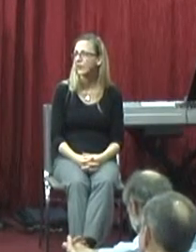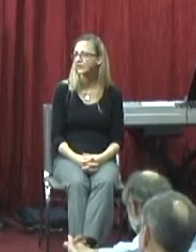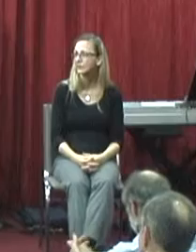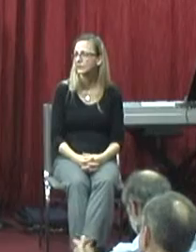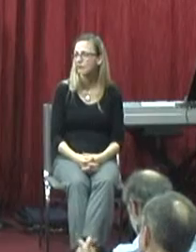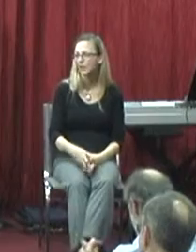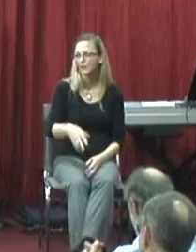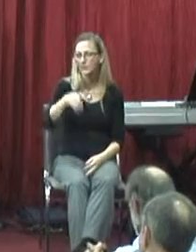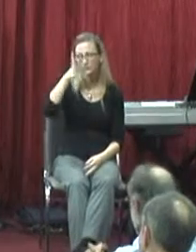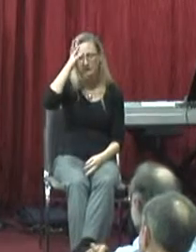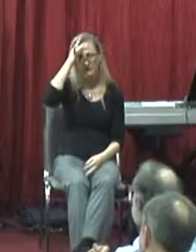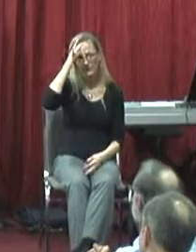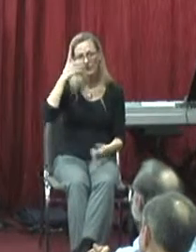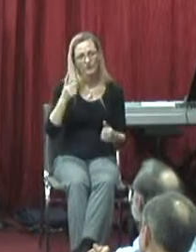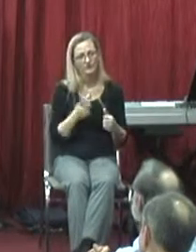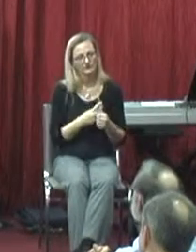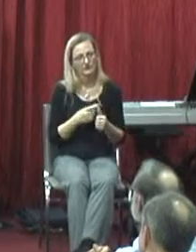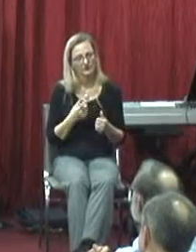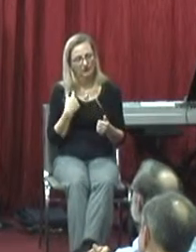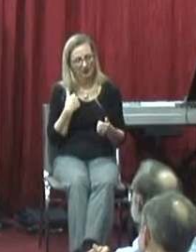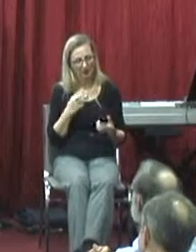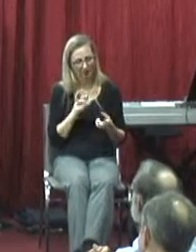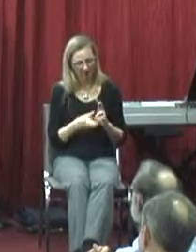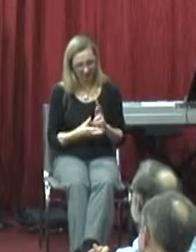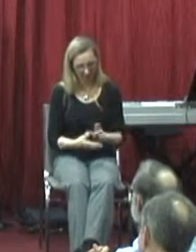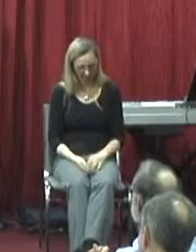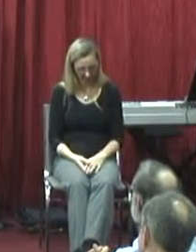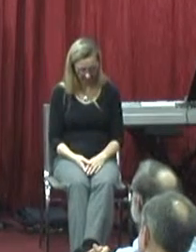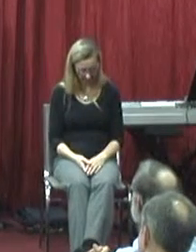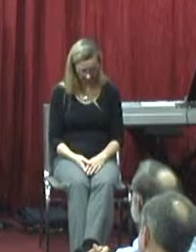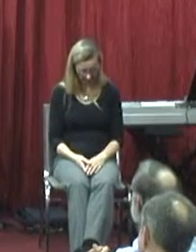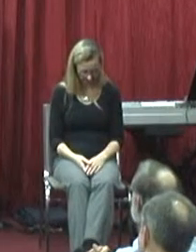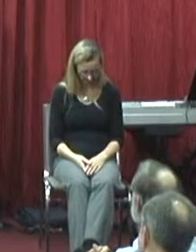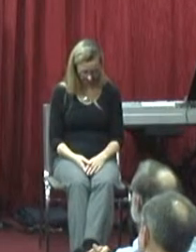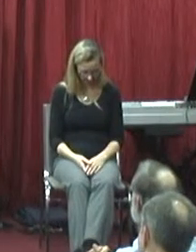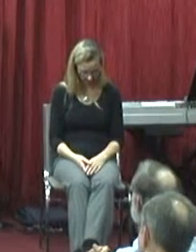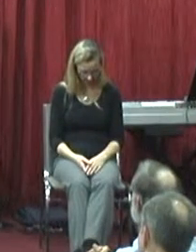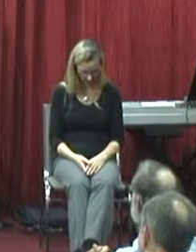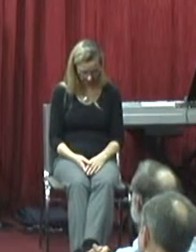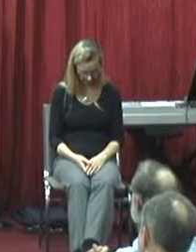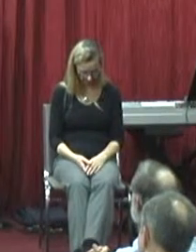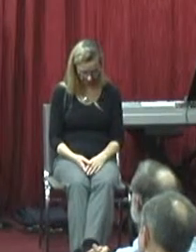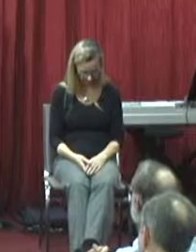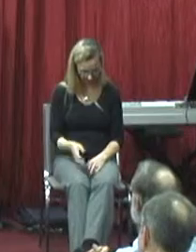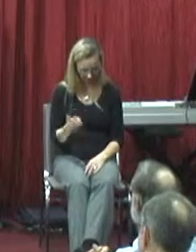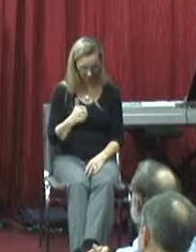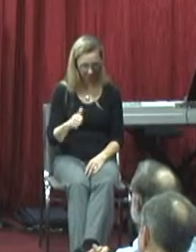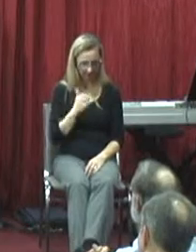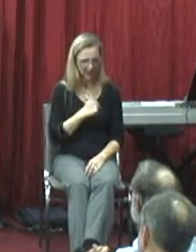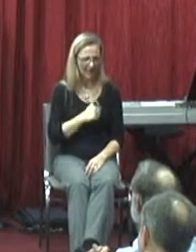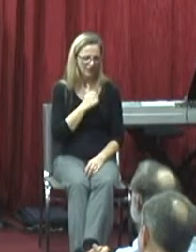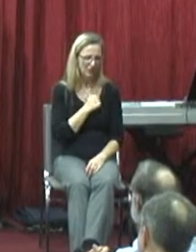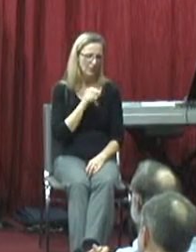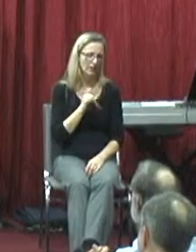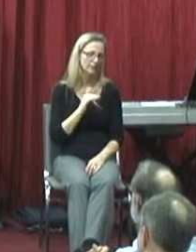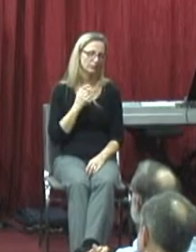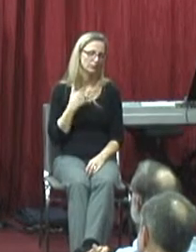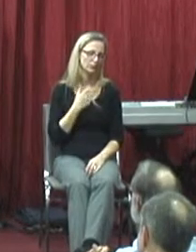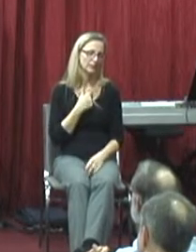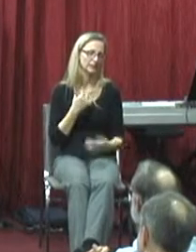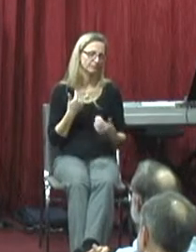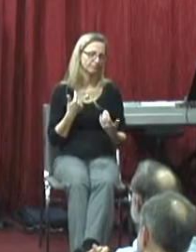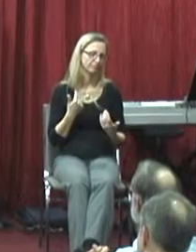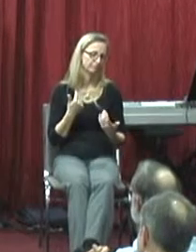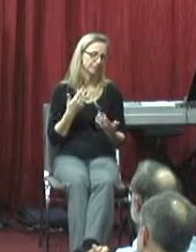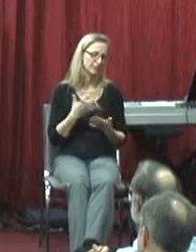before you, and we repent. I repent, and my brothers and sisters repent of the attitude of entitlement, Lord